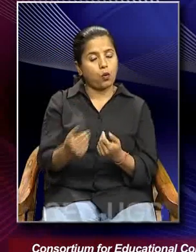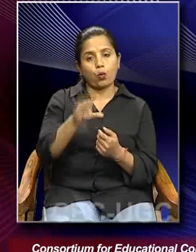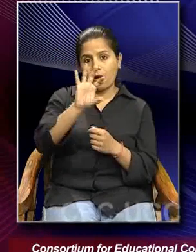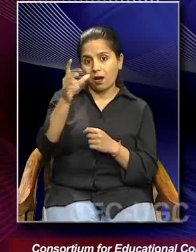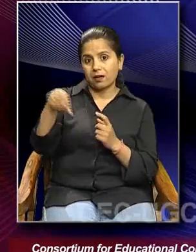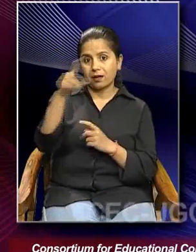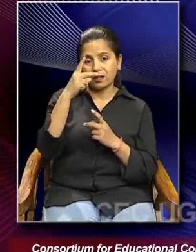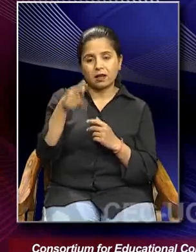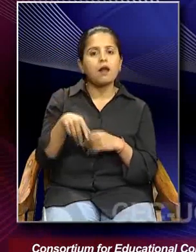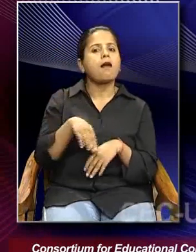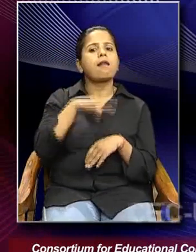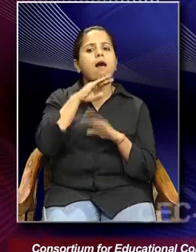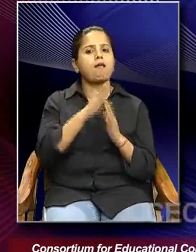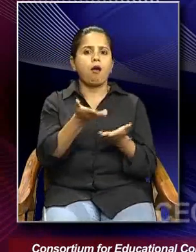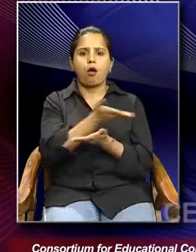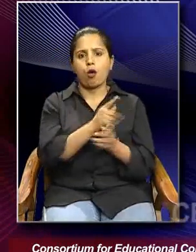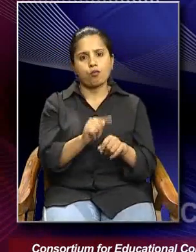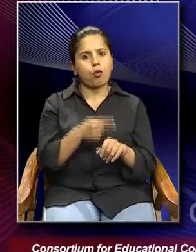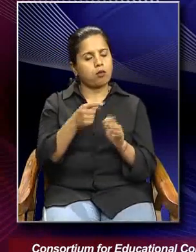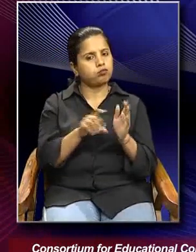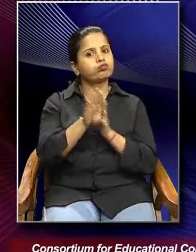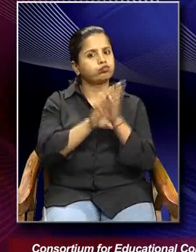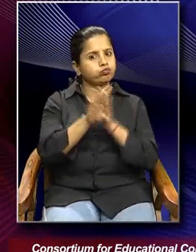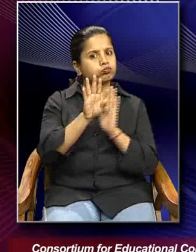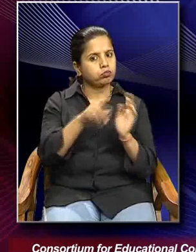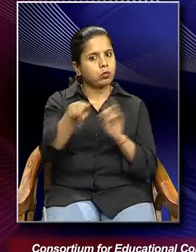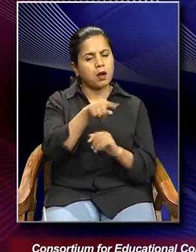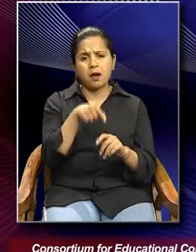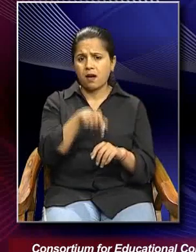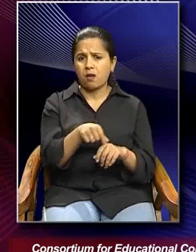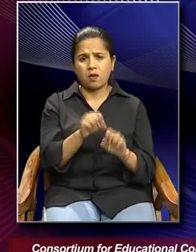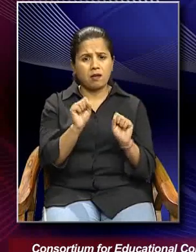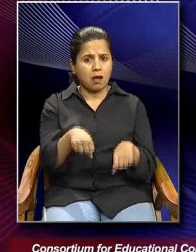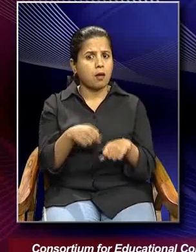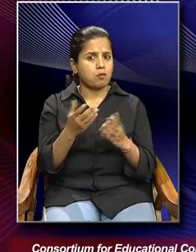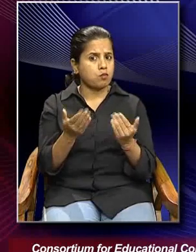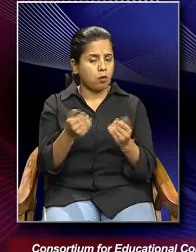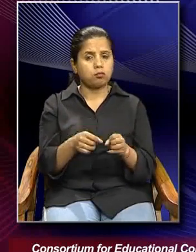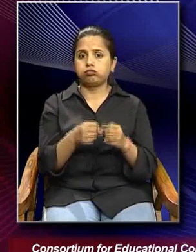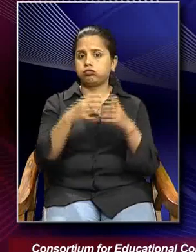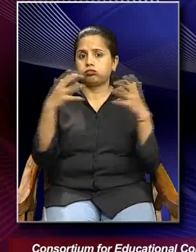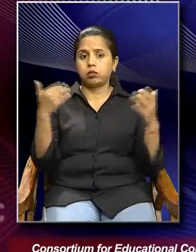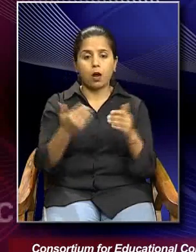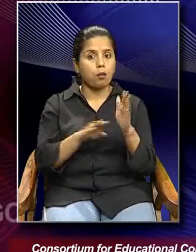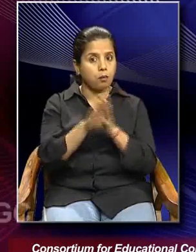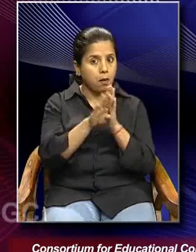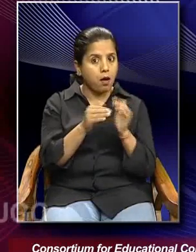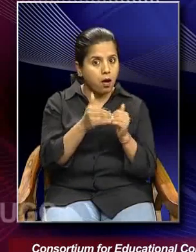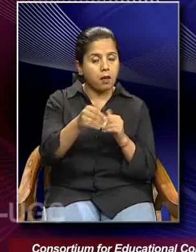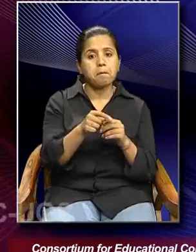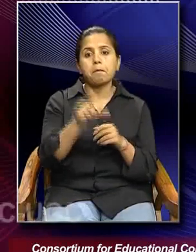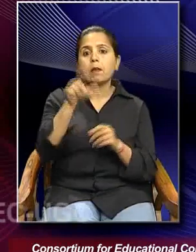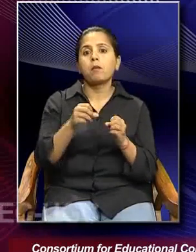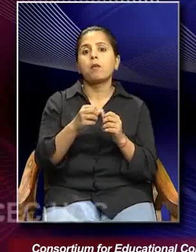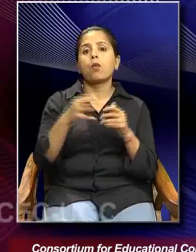where there is enough opportunities of development and the potential is huge. And thus, as the development is taking place, a lot of people are